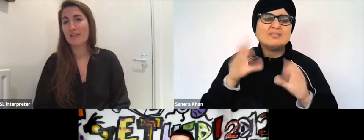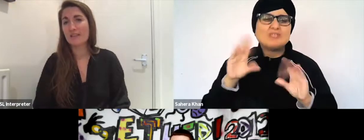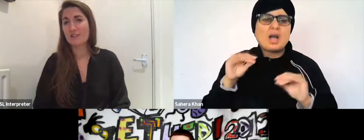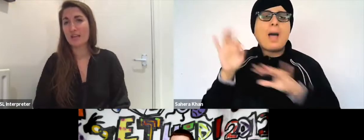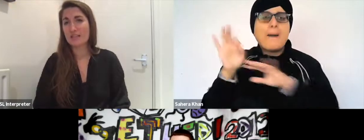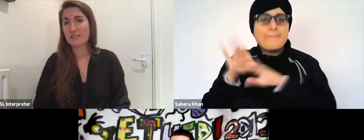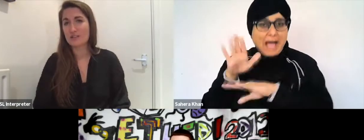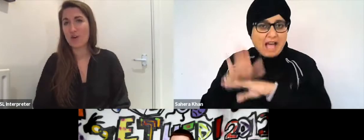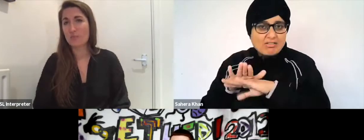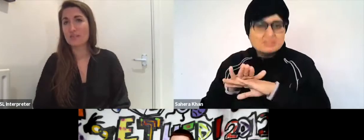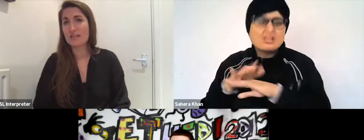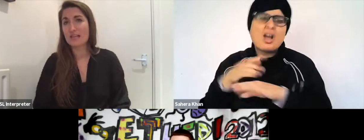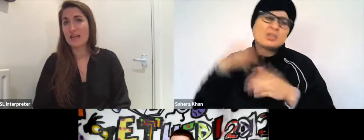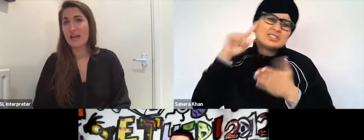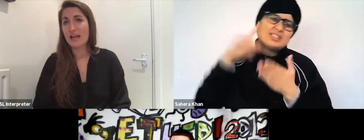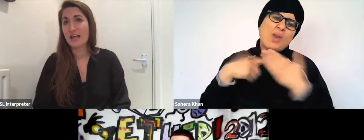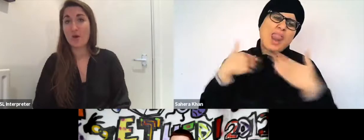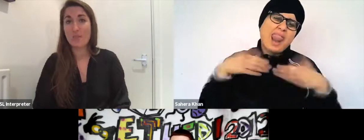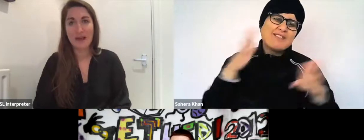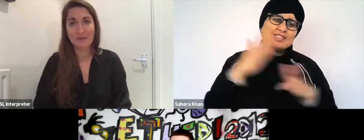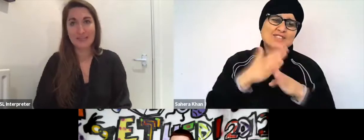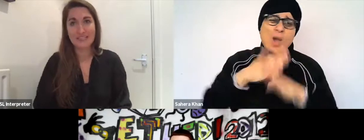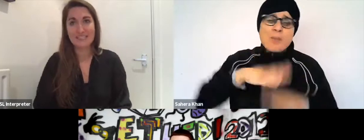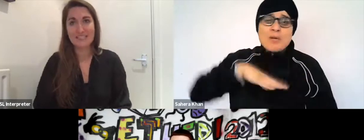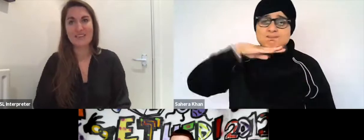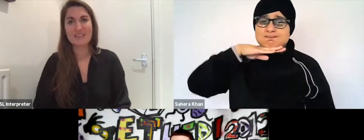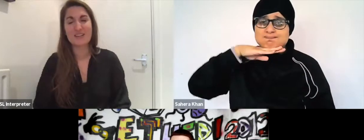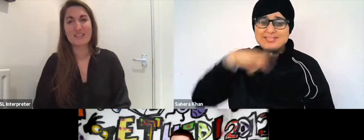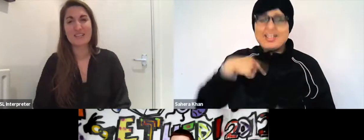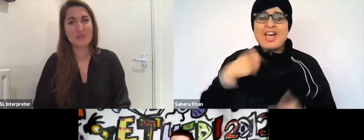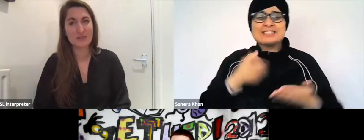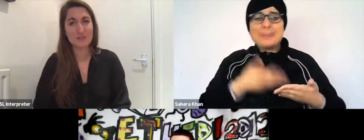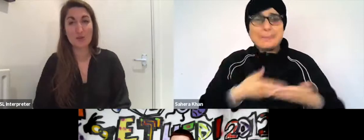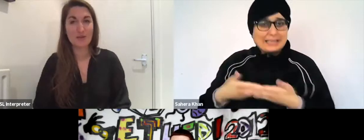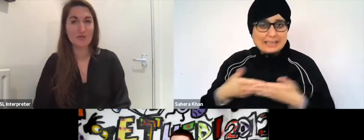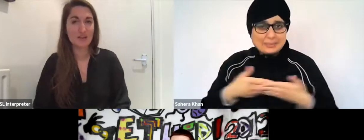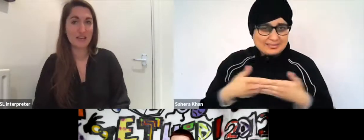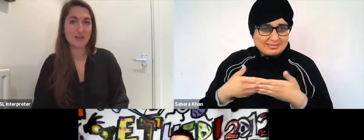And then eventually I stopped, and I got married, and I decided to